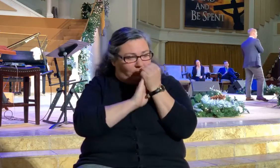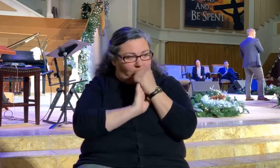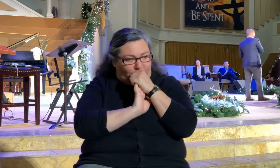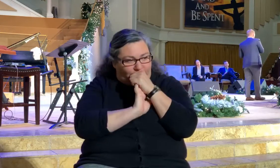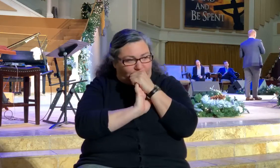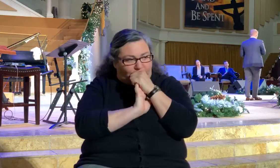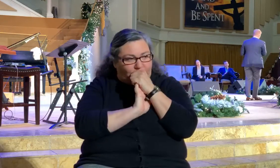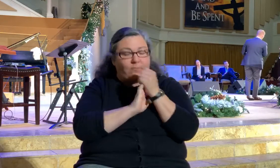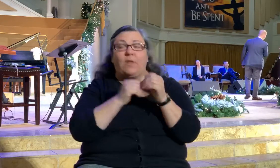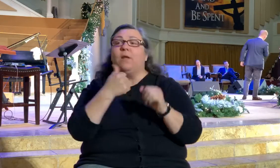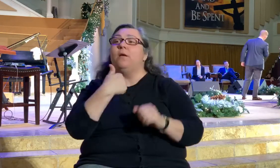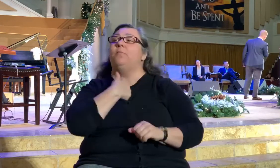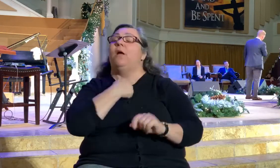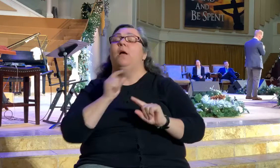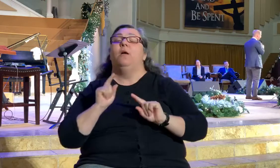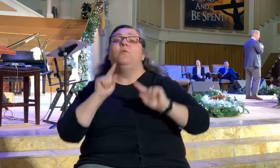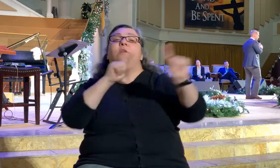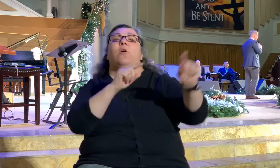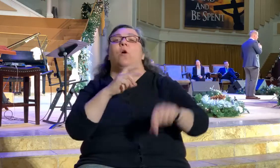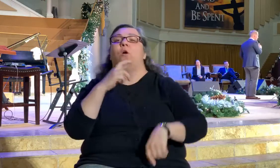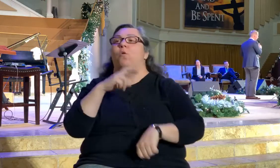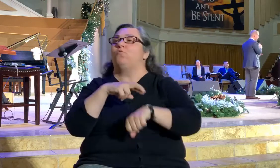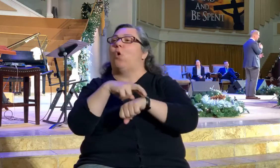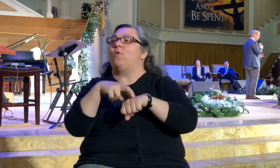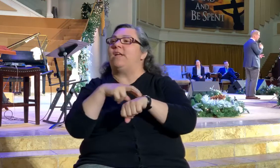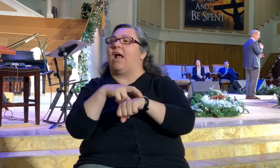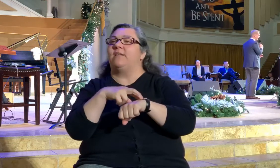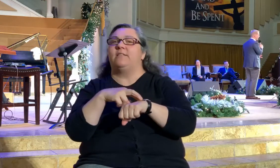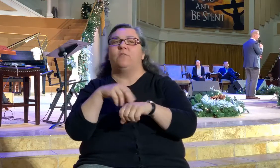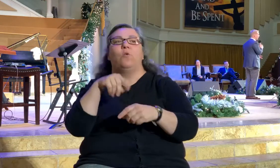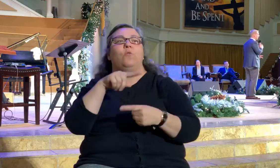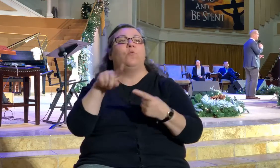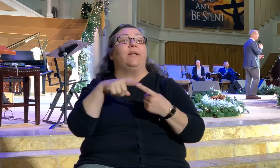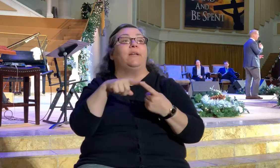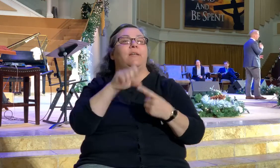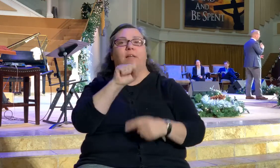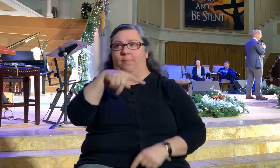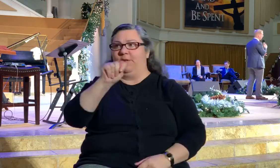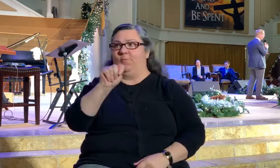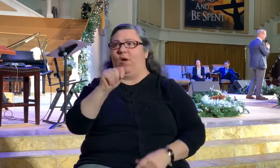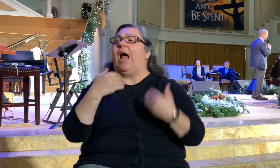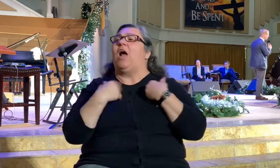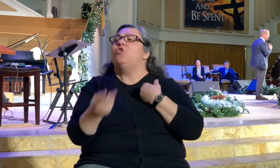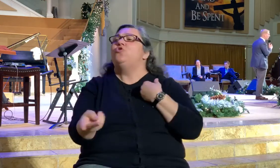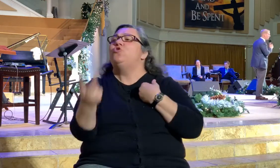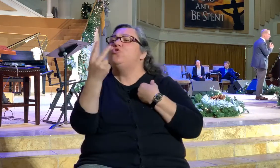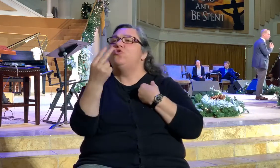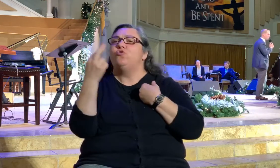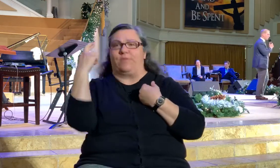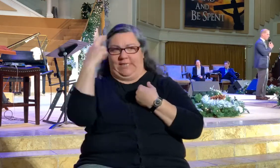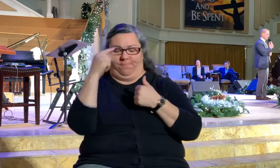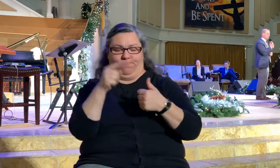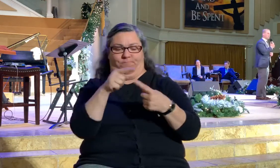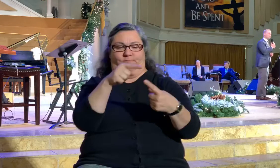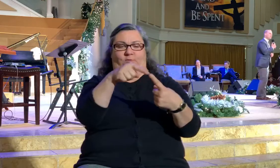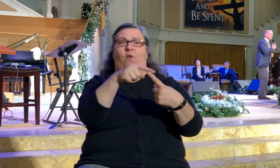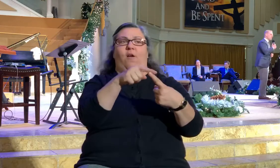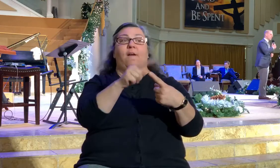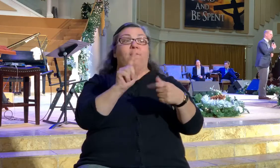I went to Roatan in September with two purposes in mind. One is for me to personally